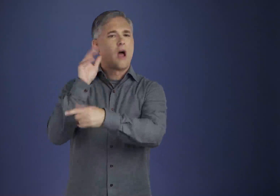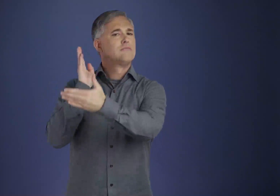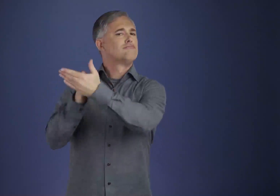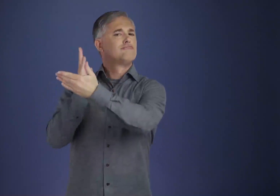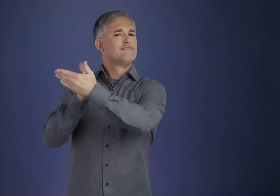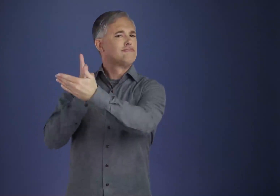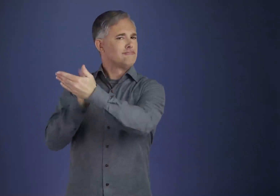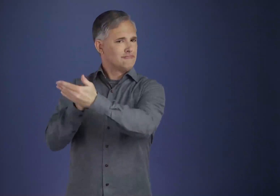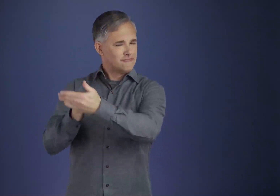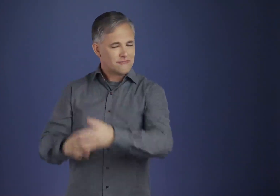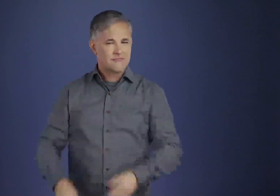defiance.